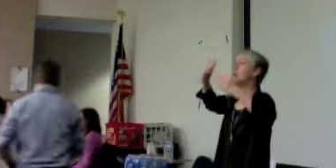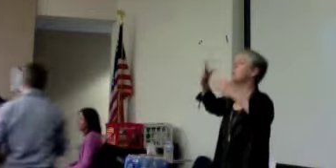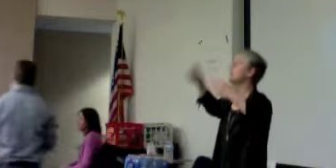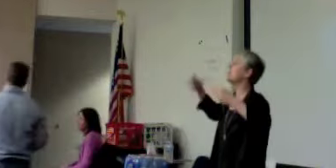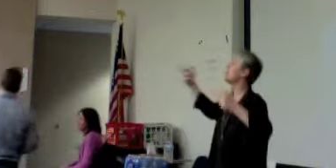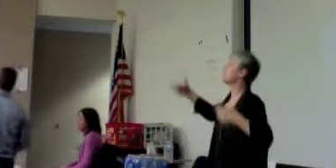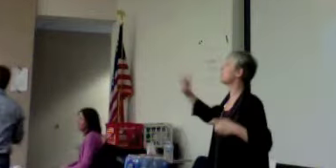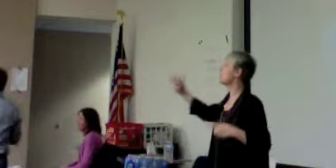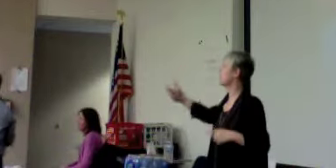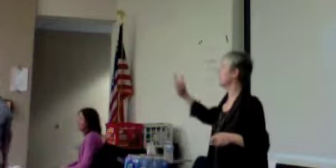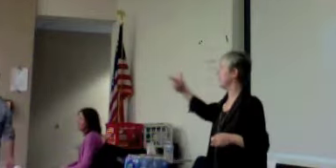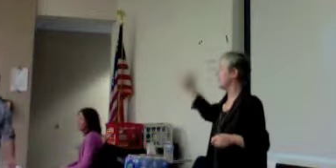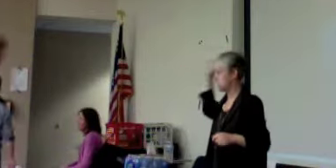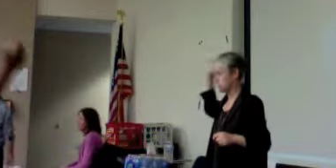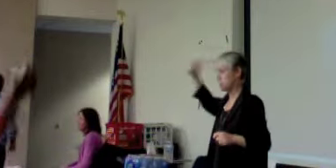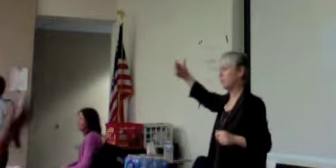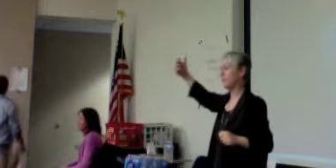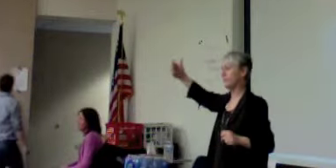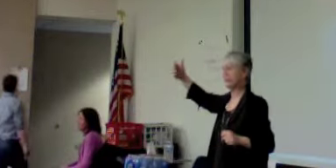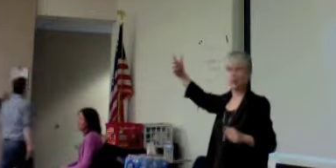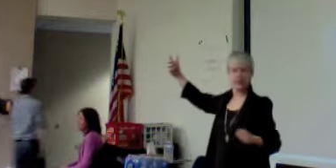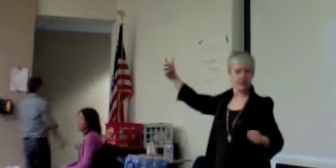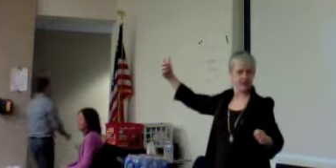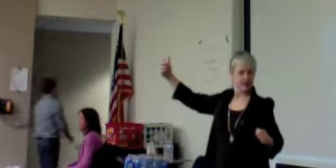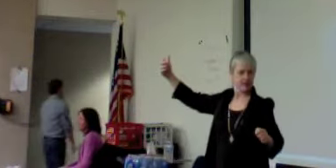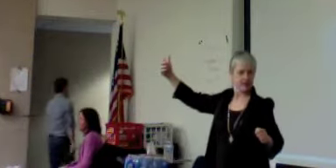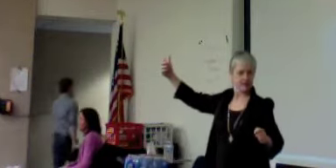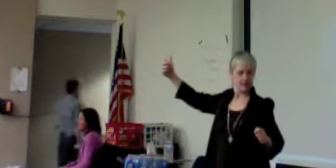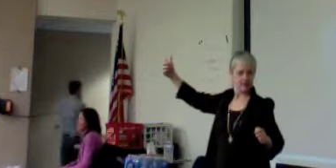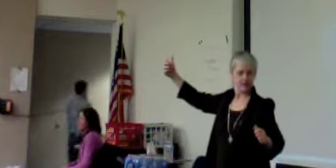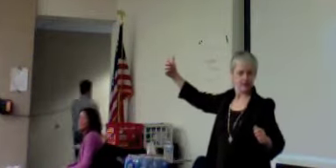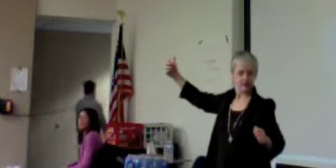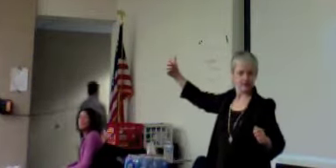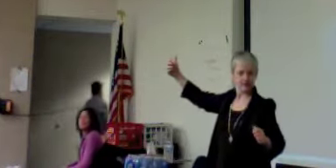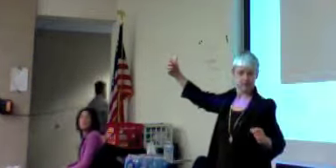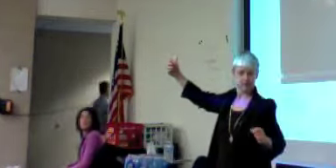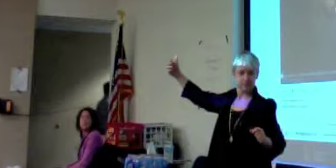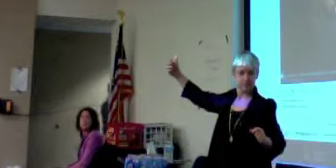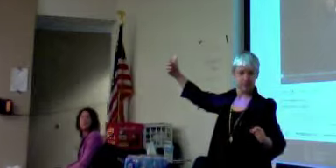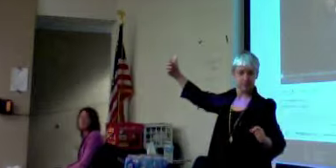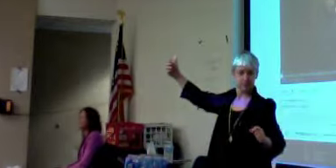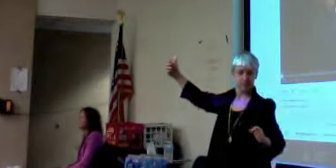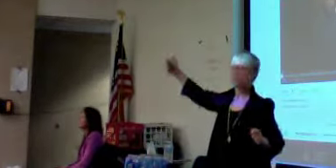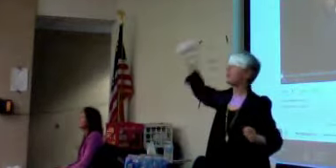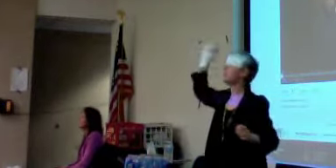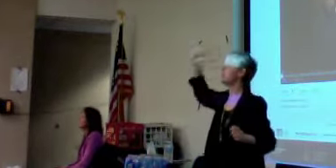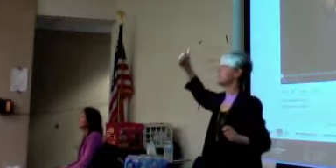And we want to see whether this introduces, if this new, who is this? This